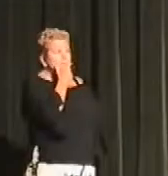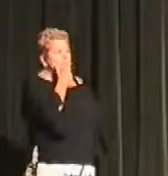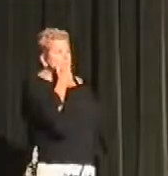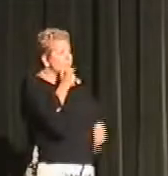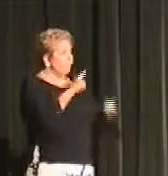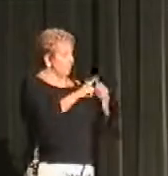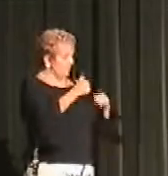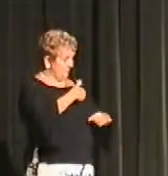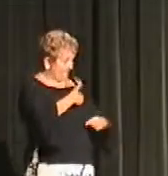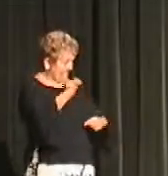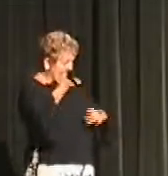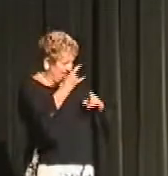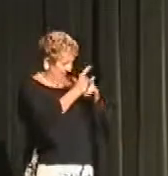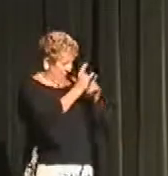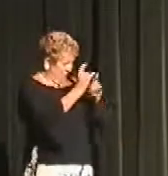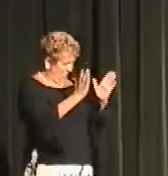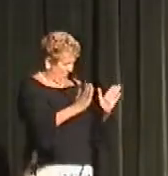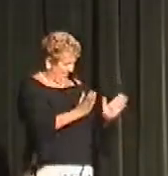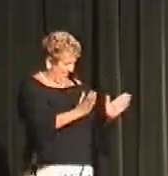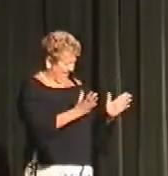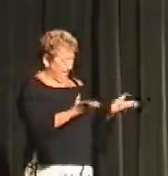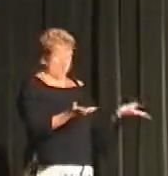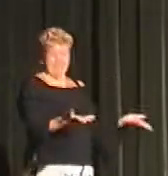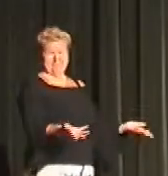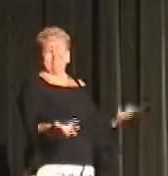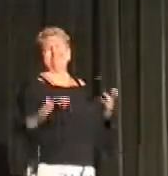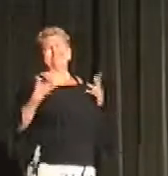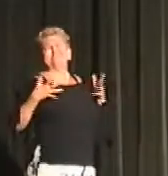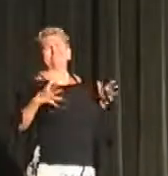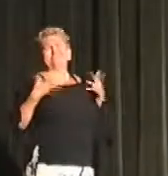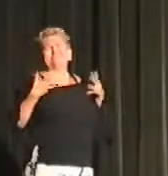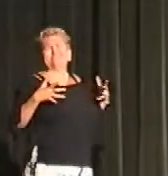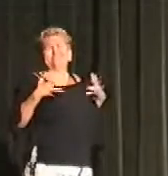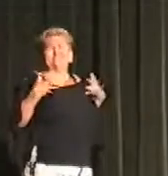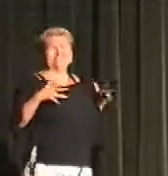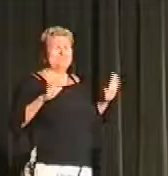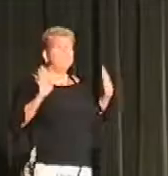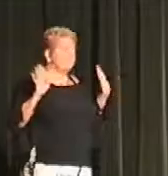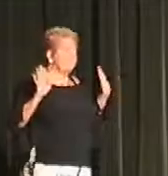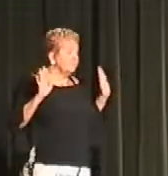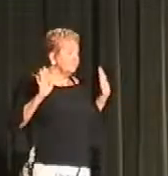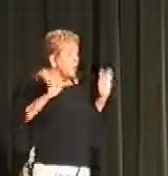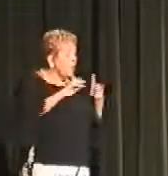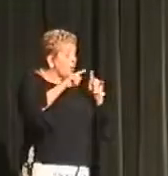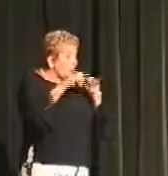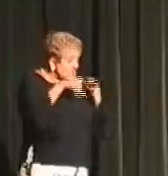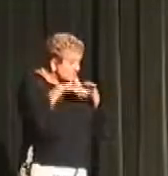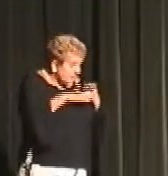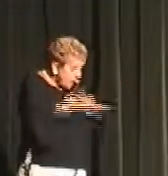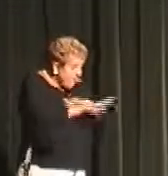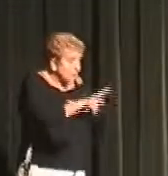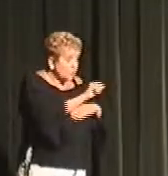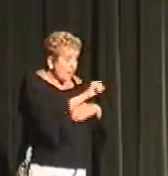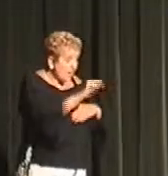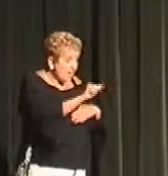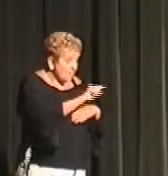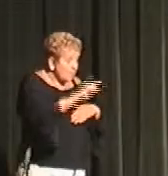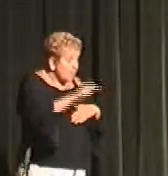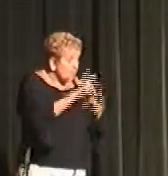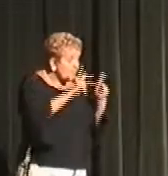alcoholic. You know, by the time I came to Alcoholics Anonymous, the only person that I hated more than my mother, who I